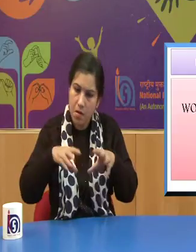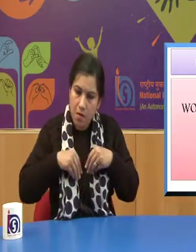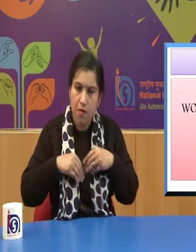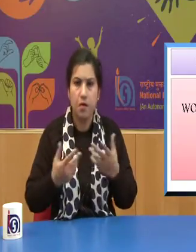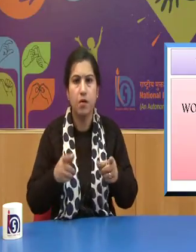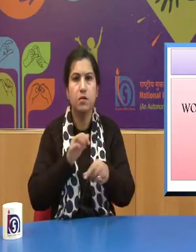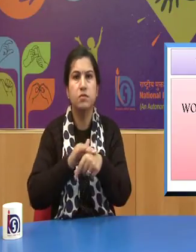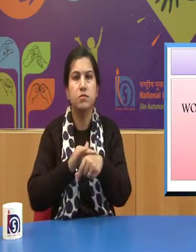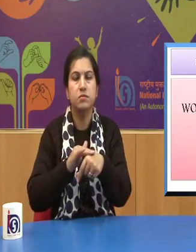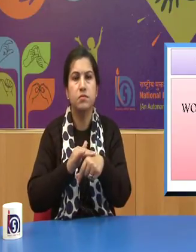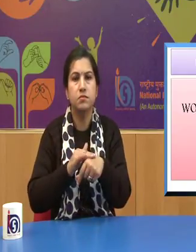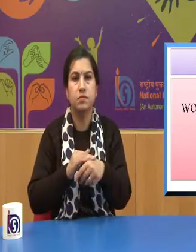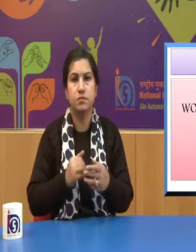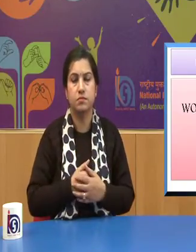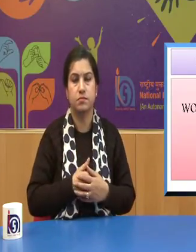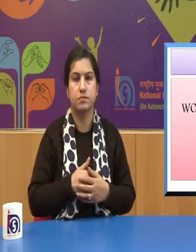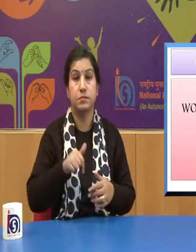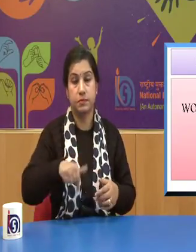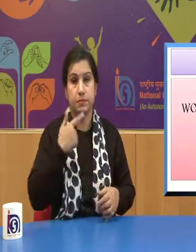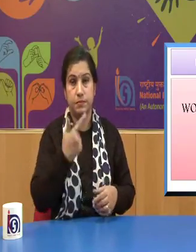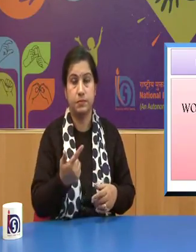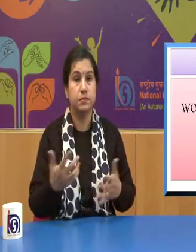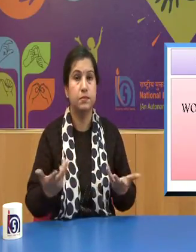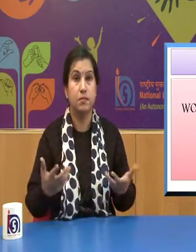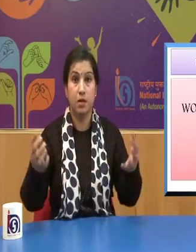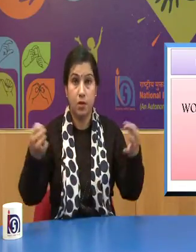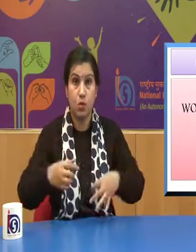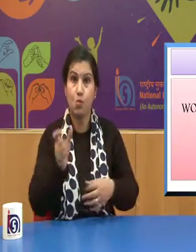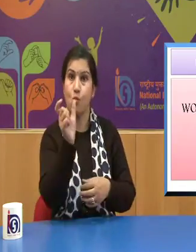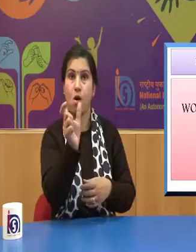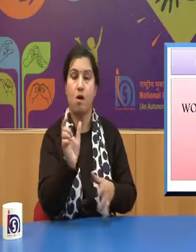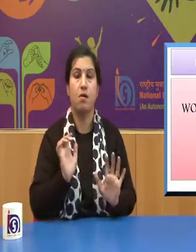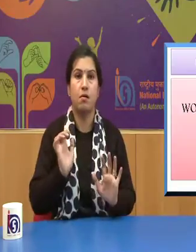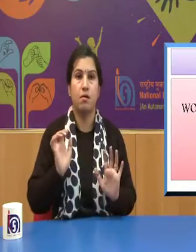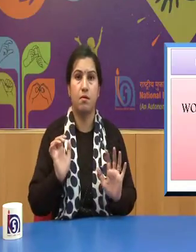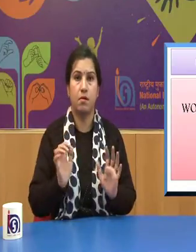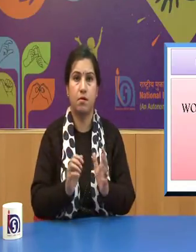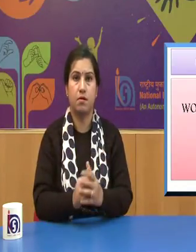Learners, let me tell you now a new word: